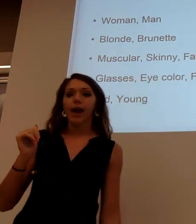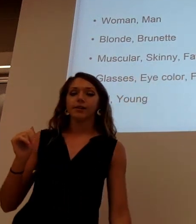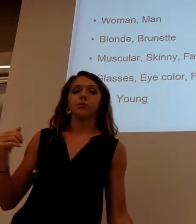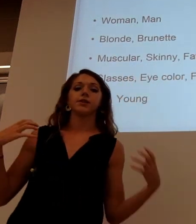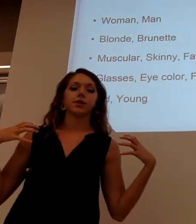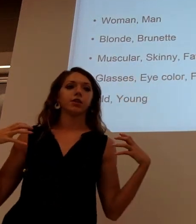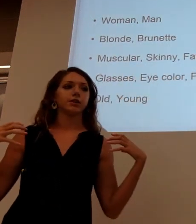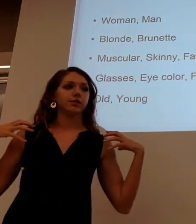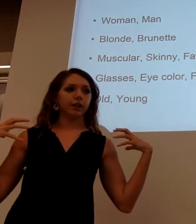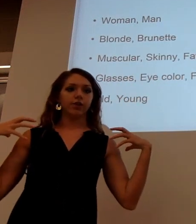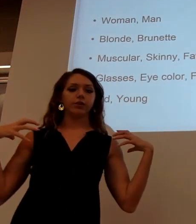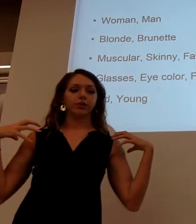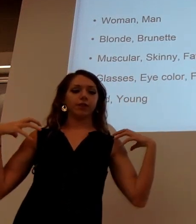fat. So muscular, it's literally just like,